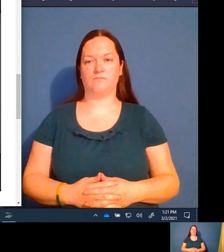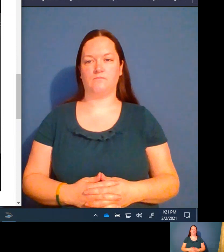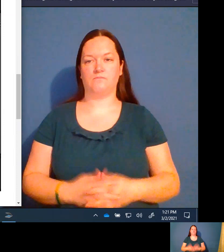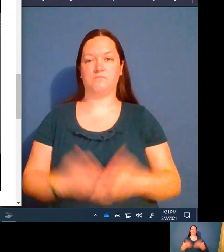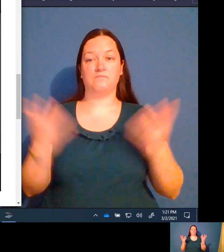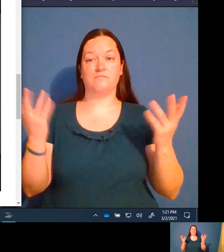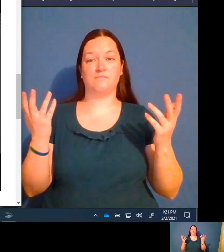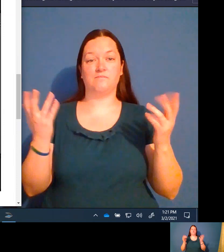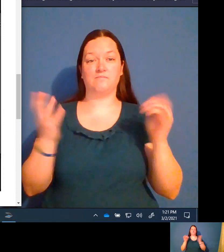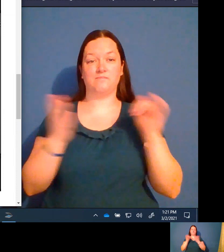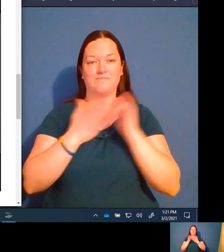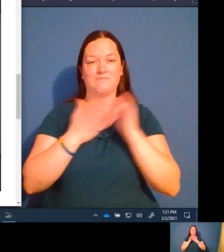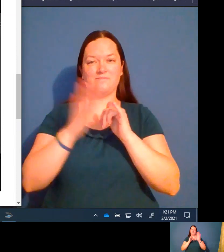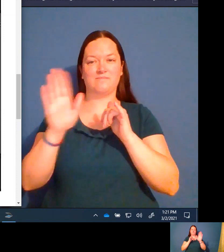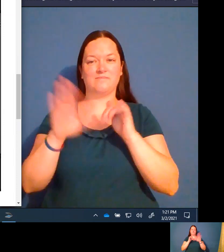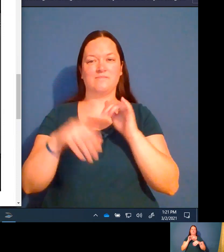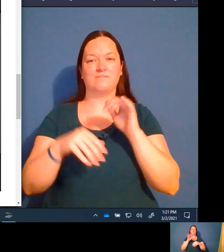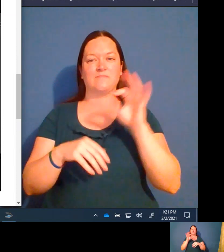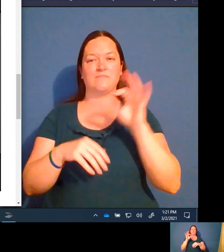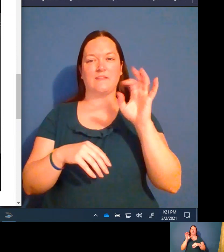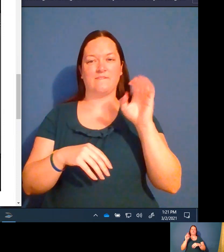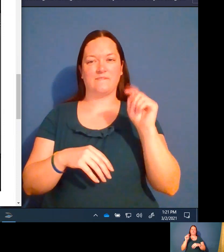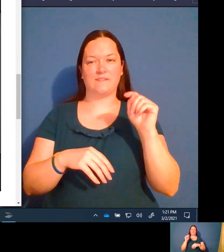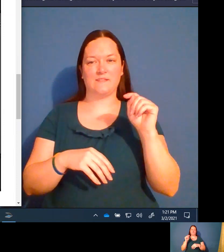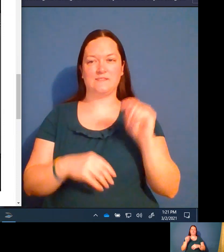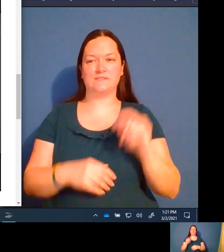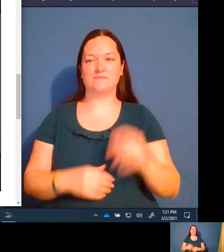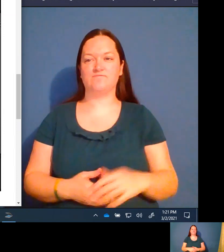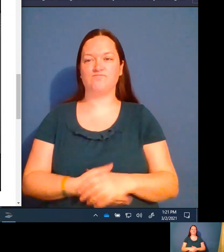Alright, so there's his feet.